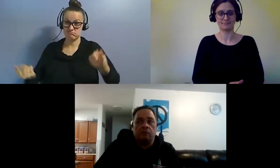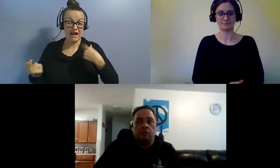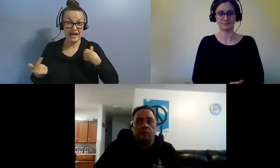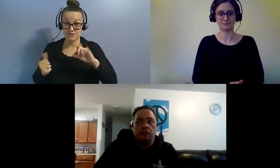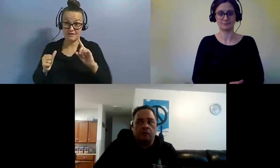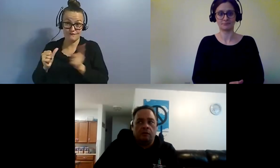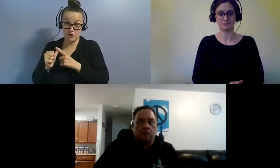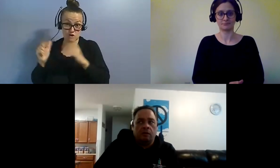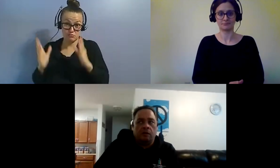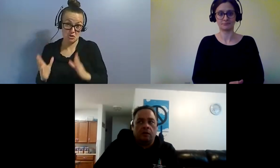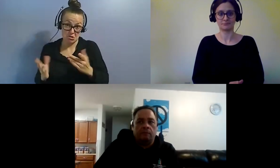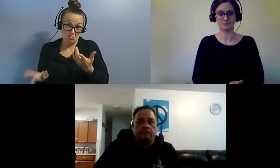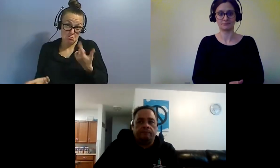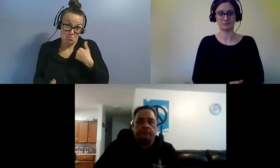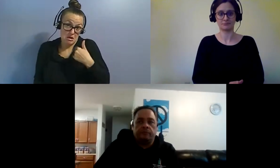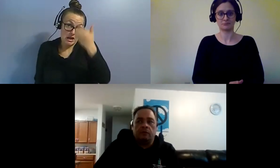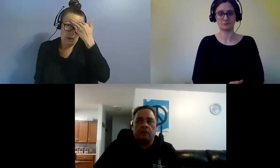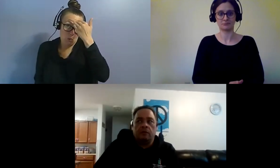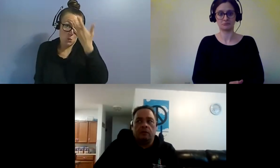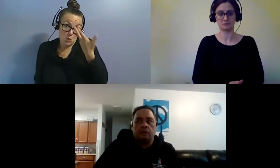know. Um,